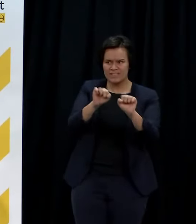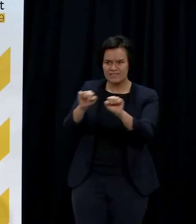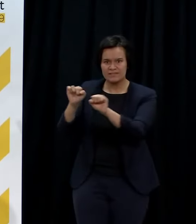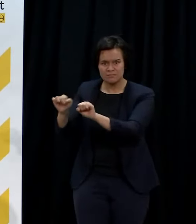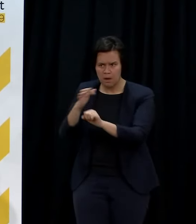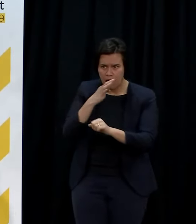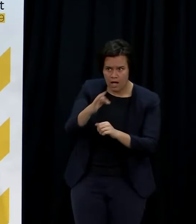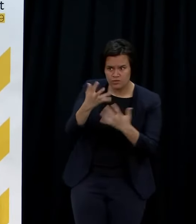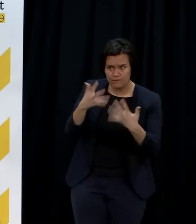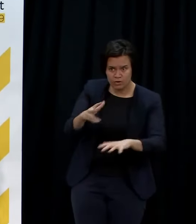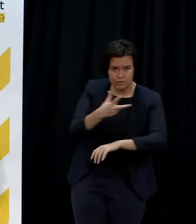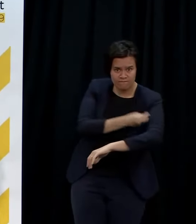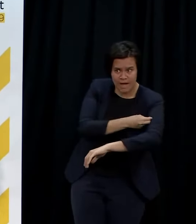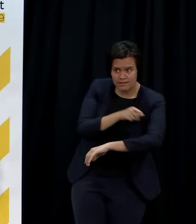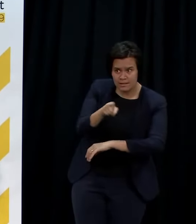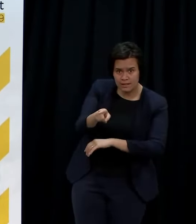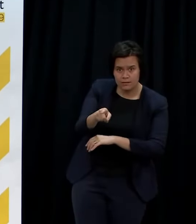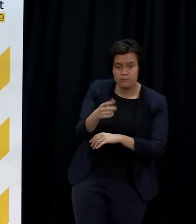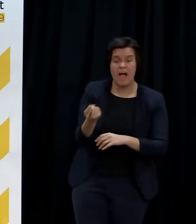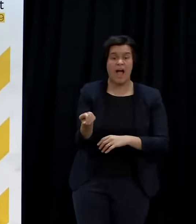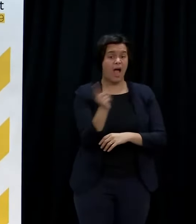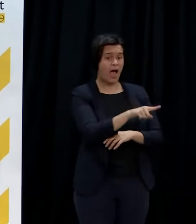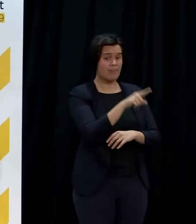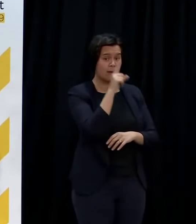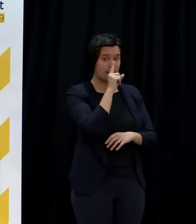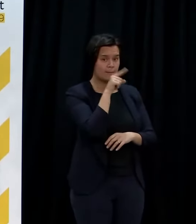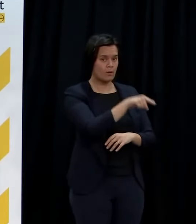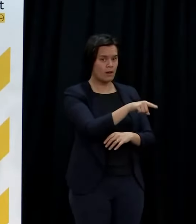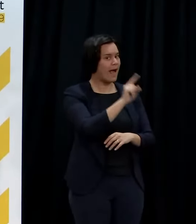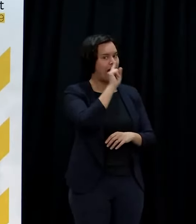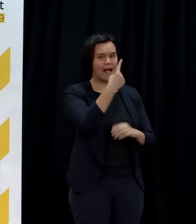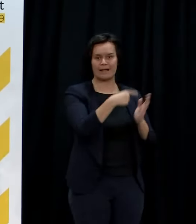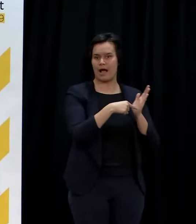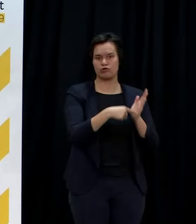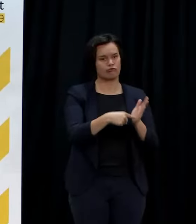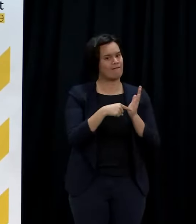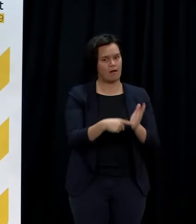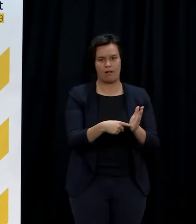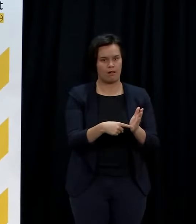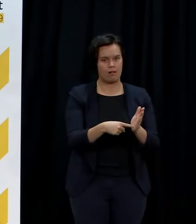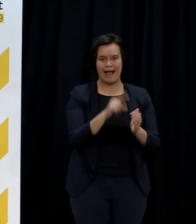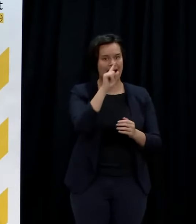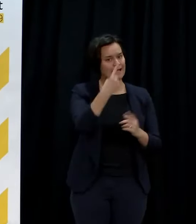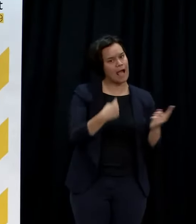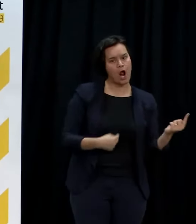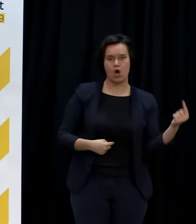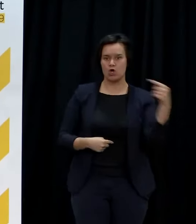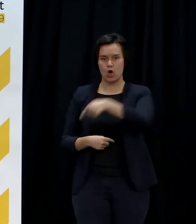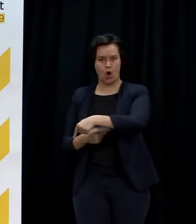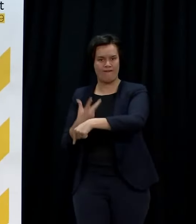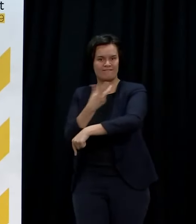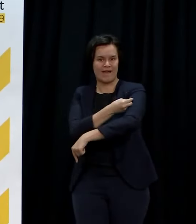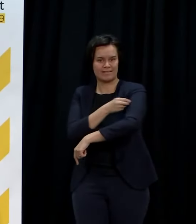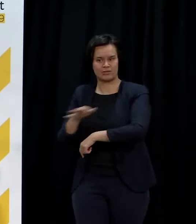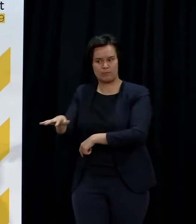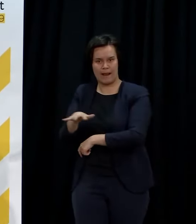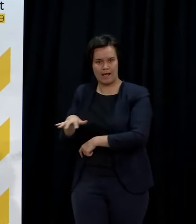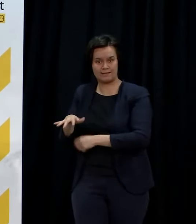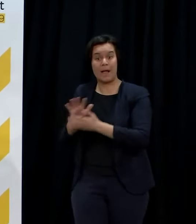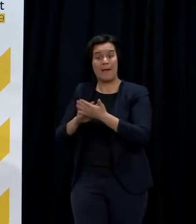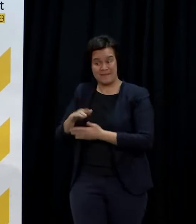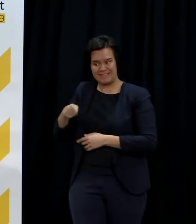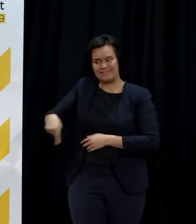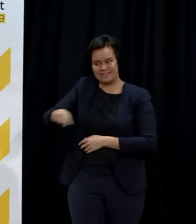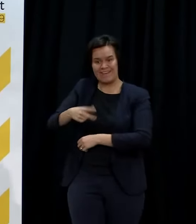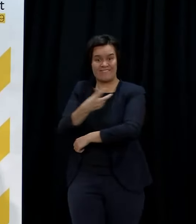in temporary housing to take them to vaccination centres. Where they've done that, I don't have the exact figures for how many they've transported to existing vaccination centres.